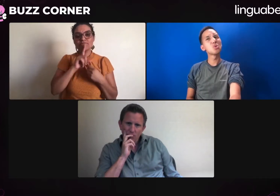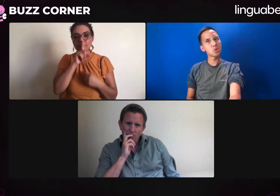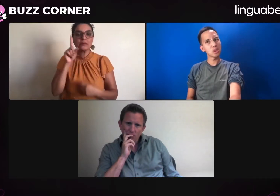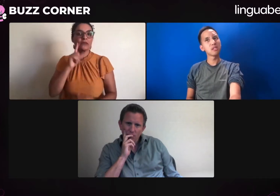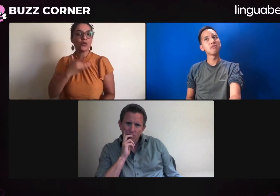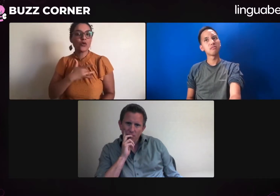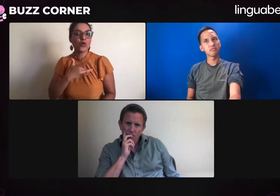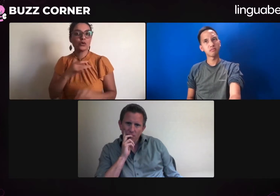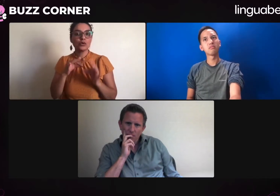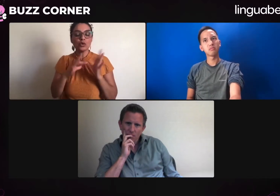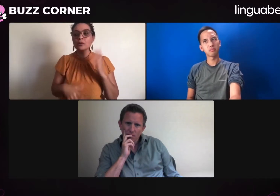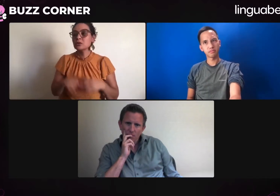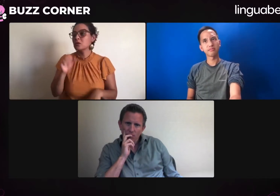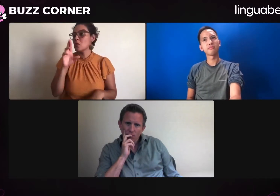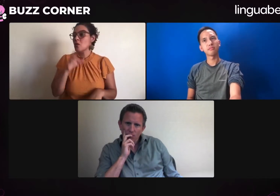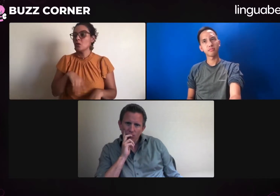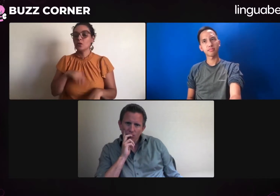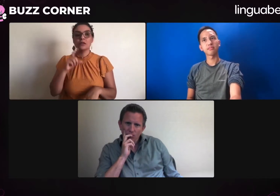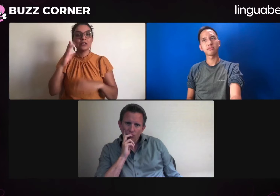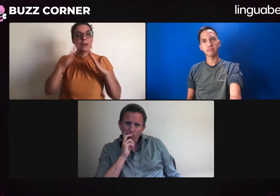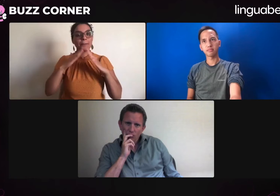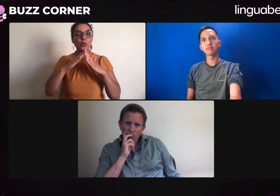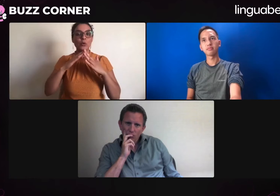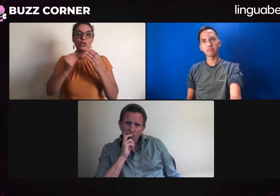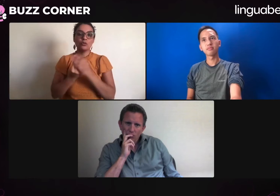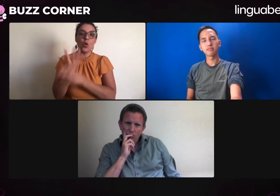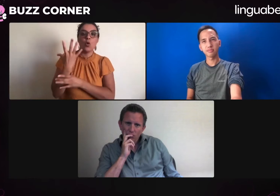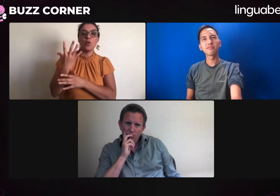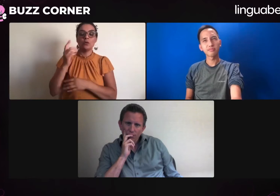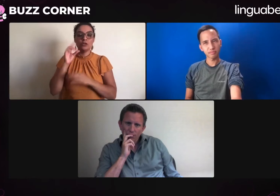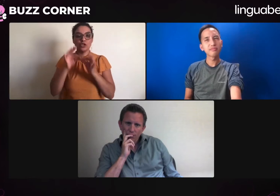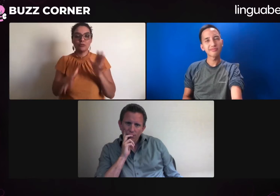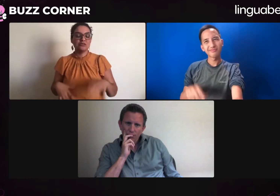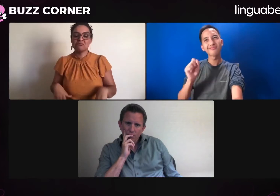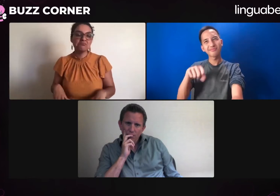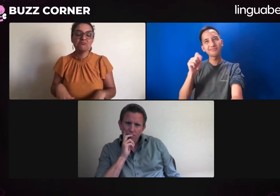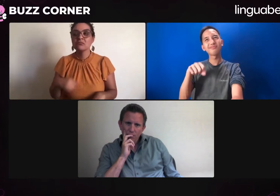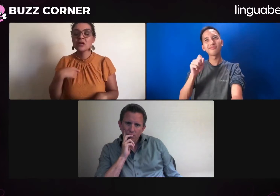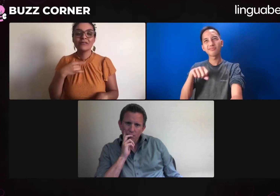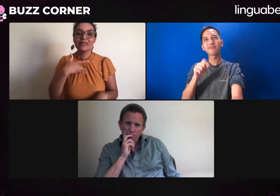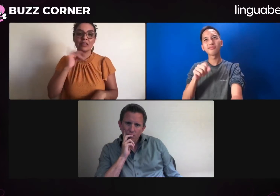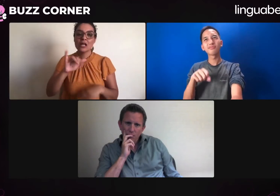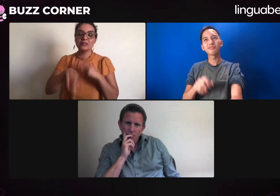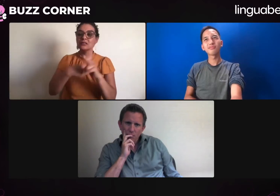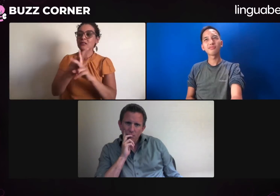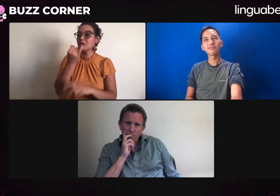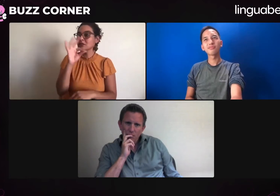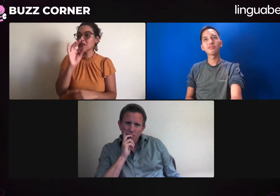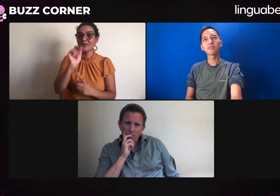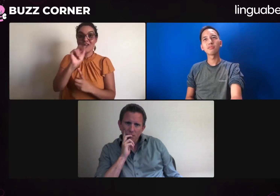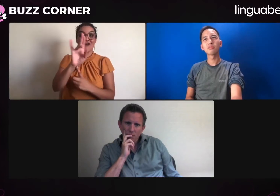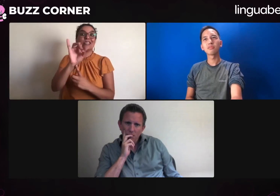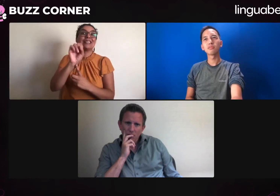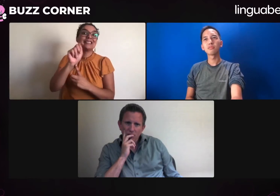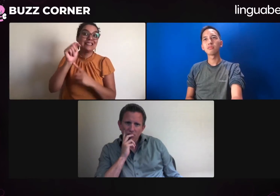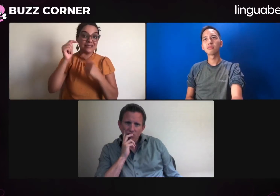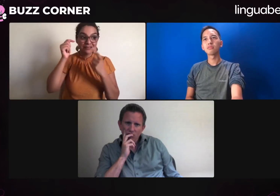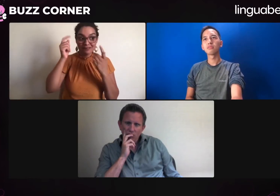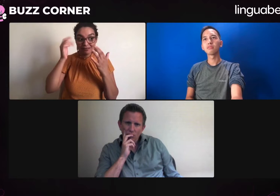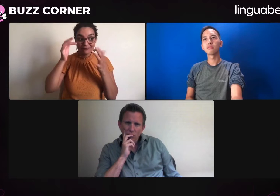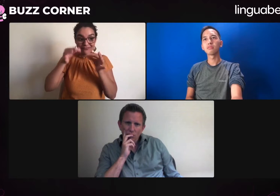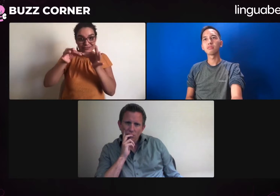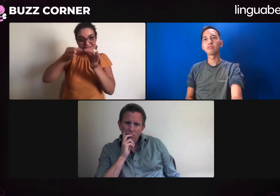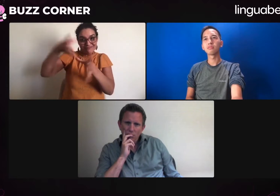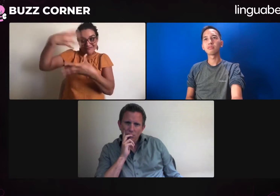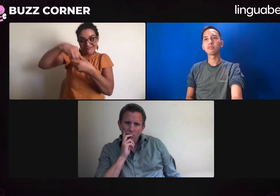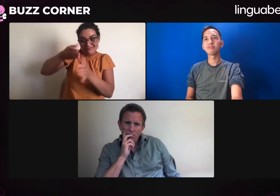yeah. make that shift, to go back to interpreters with deaf heart, to help the deaf community grow. I Yes. feel like